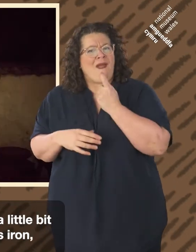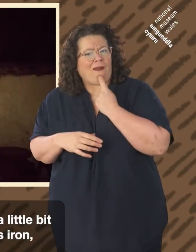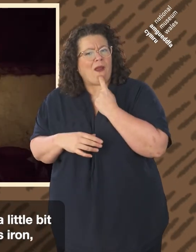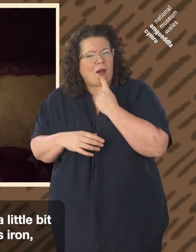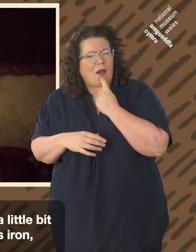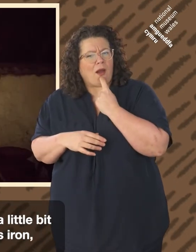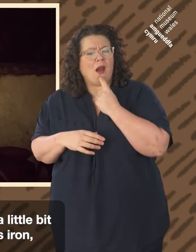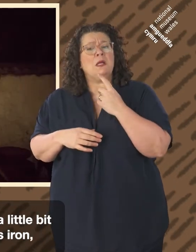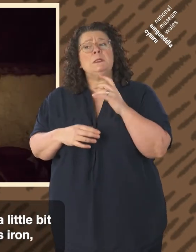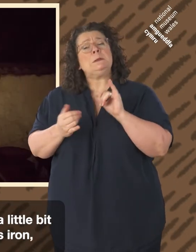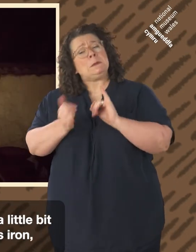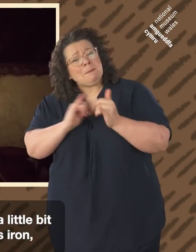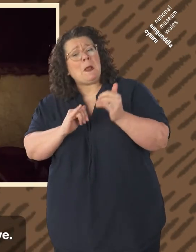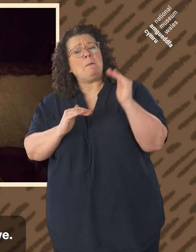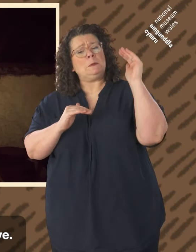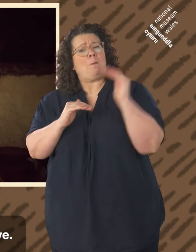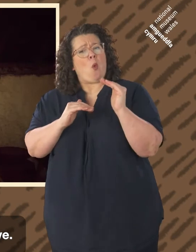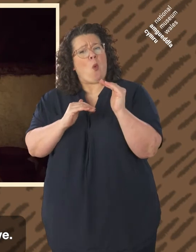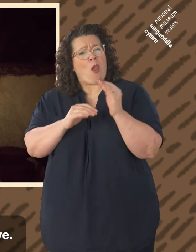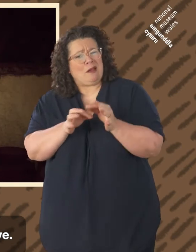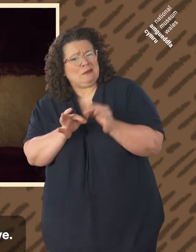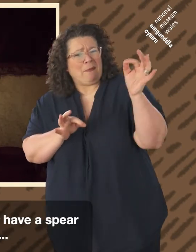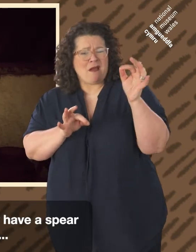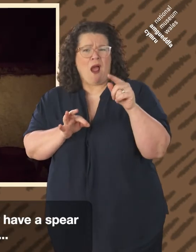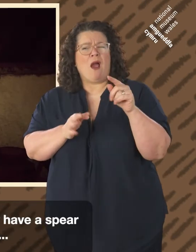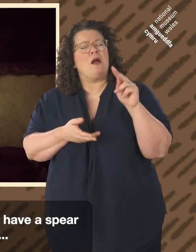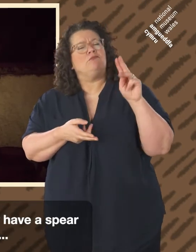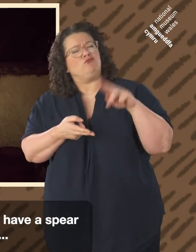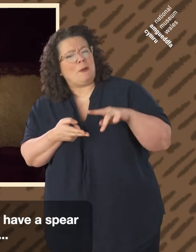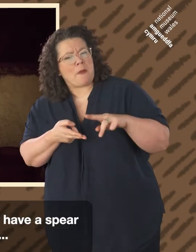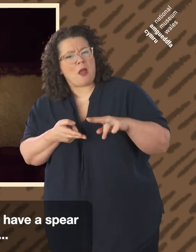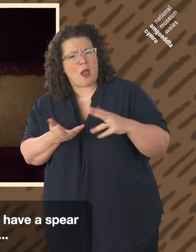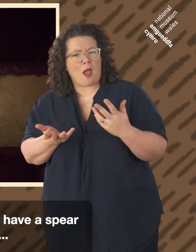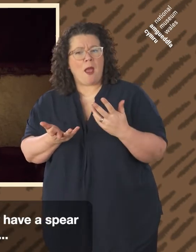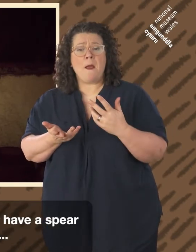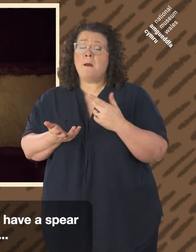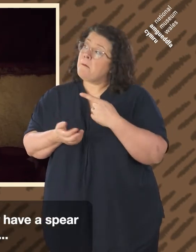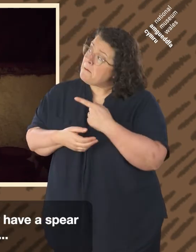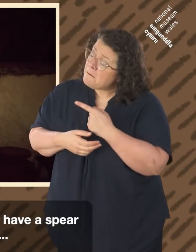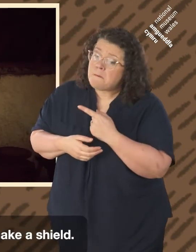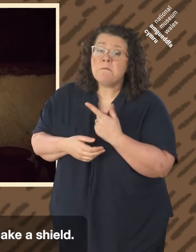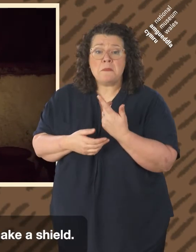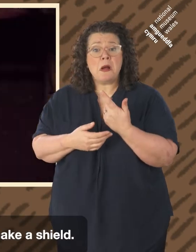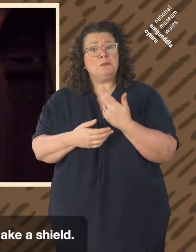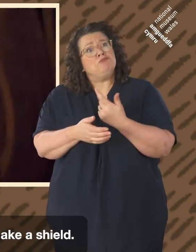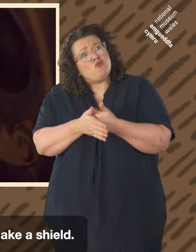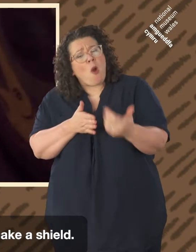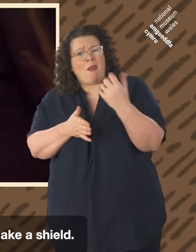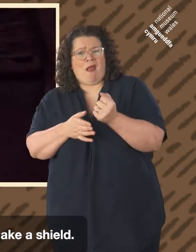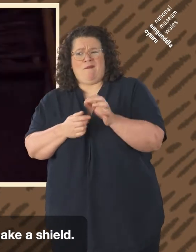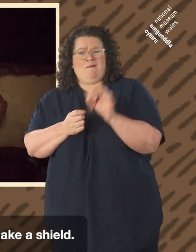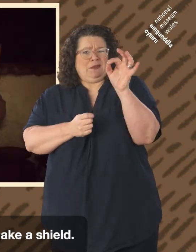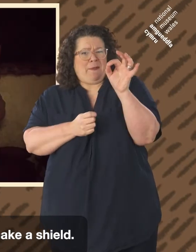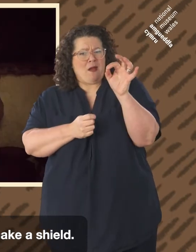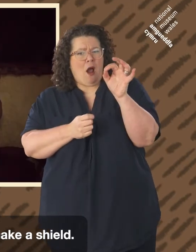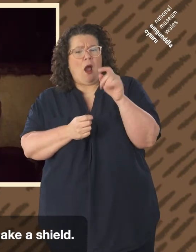little bit smaller, less iron, less expensive. But they would normally have a spear to fight with, and they would